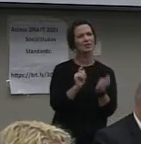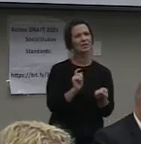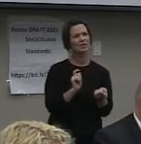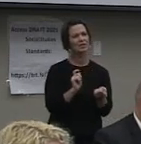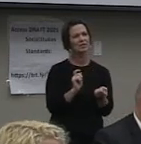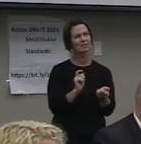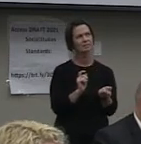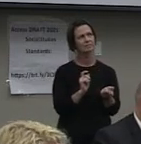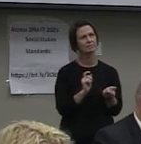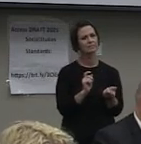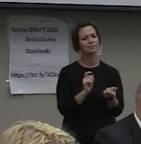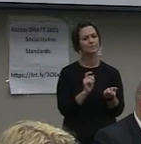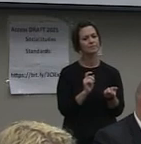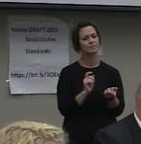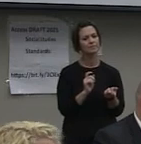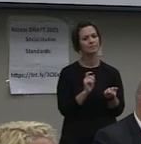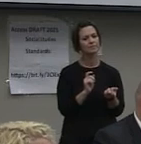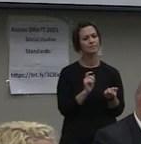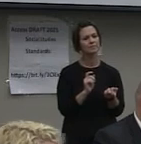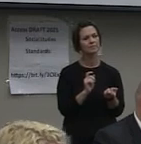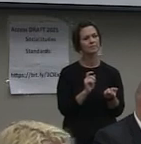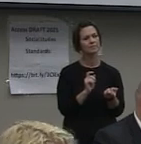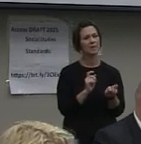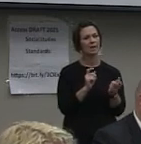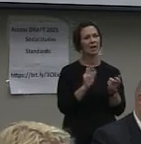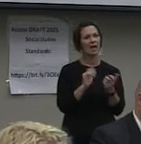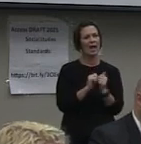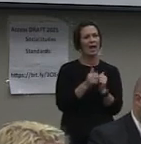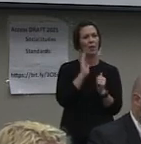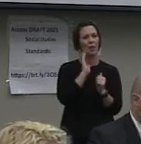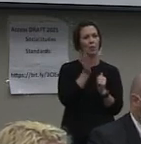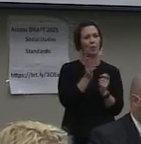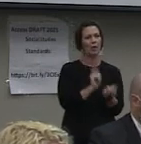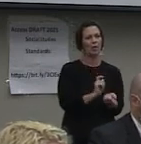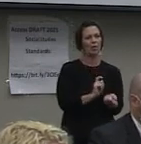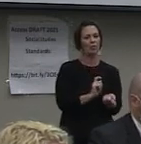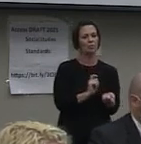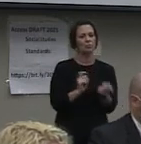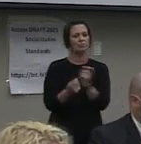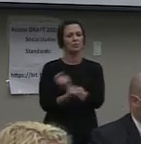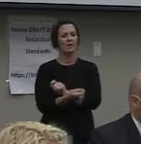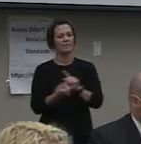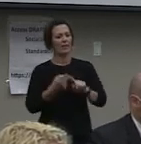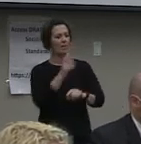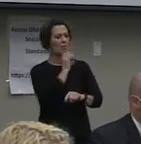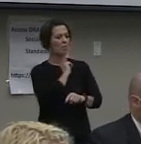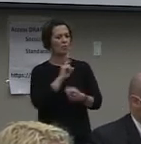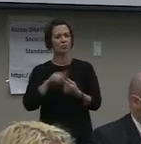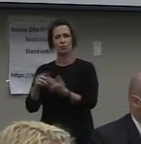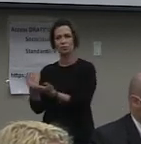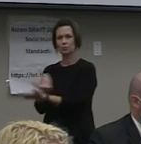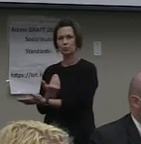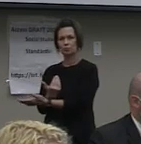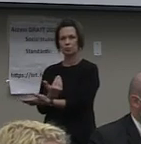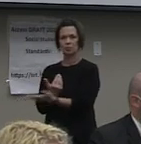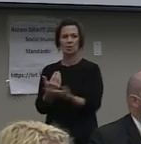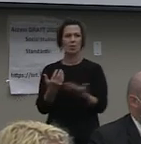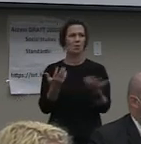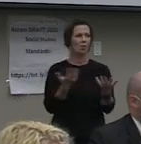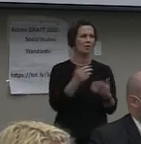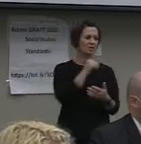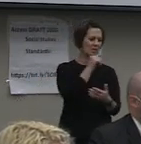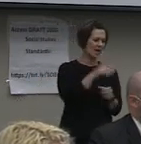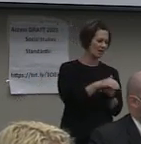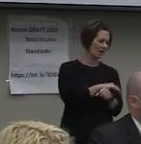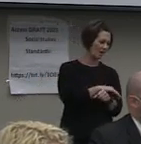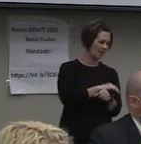be implemented from the old standards to the new standards? Because it's a good question about what's not covered from one